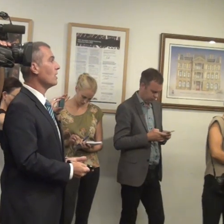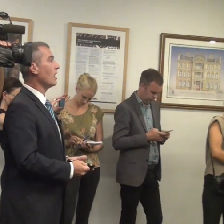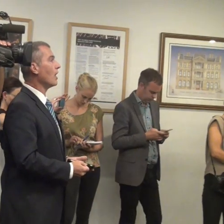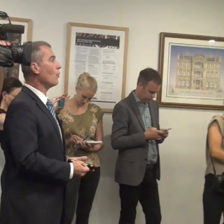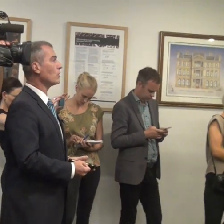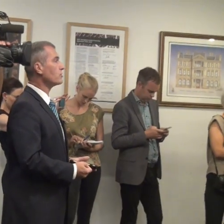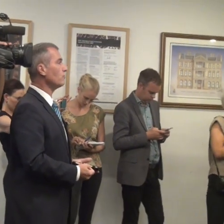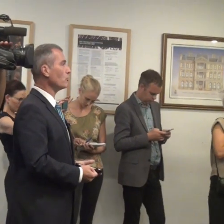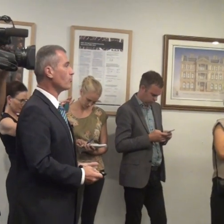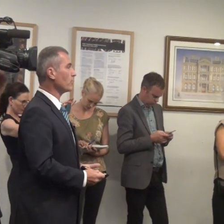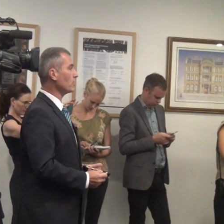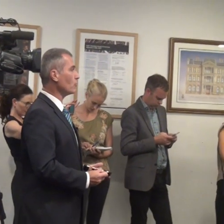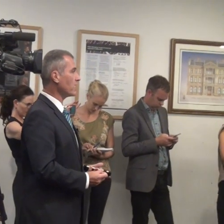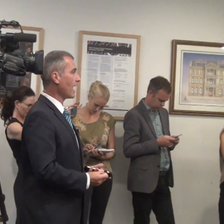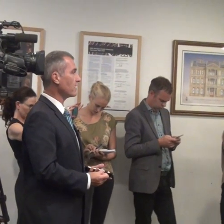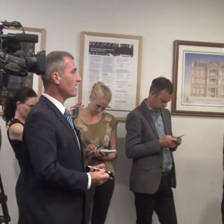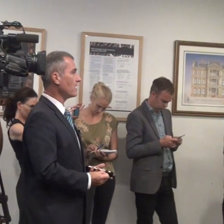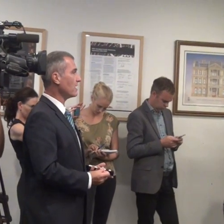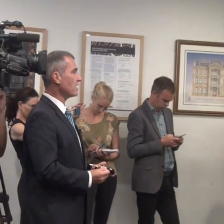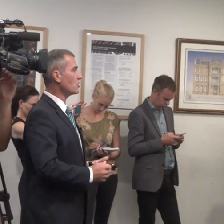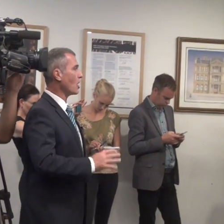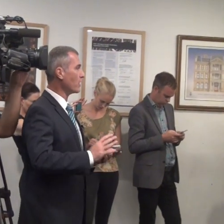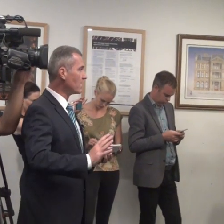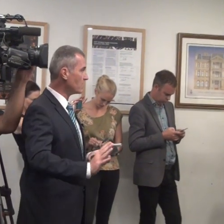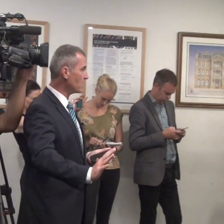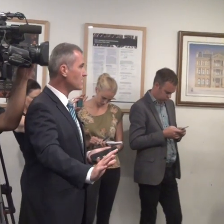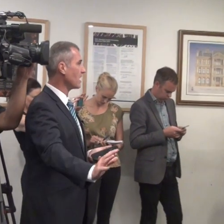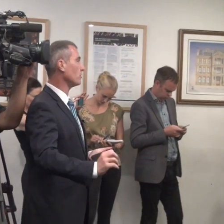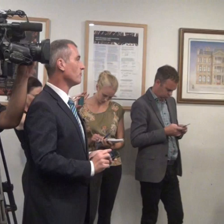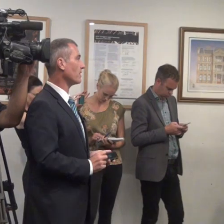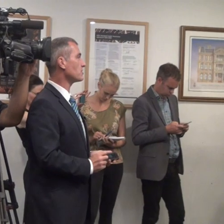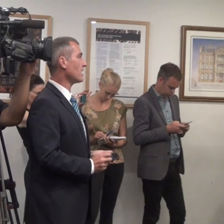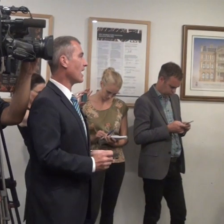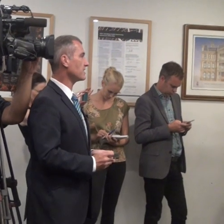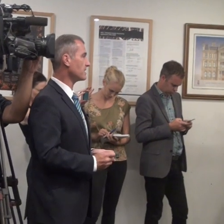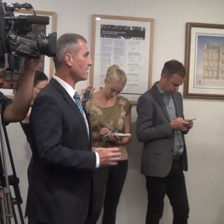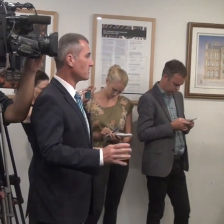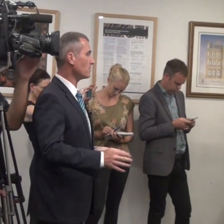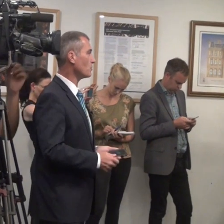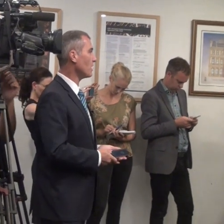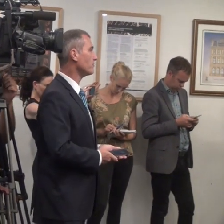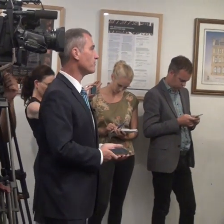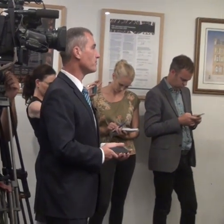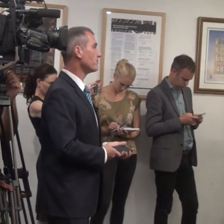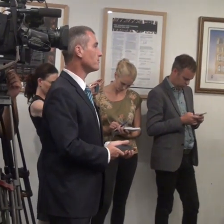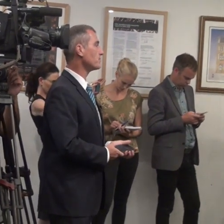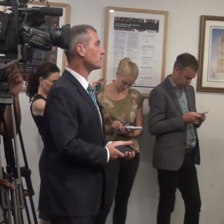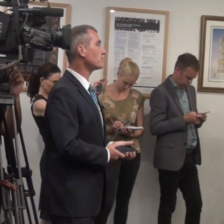2. What sort of blueprint are we looking at going into the next couple of months as containment slips away?